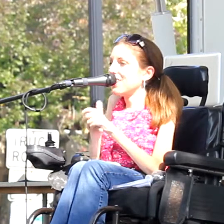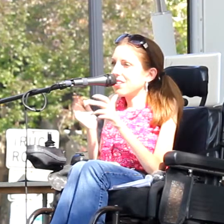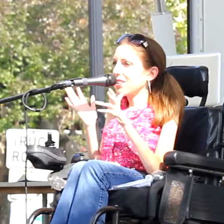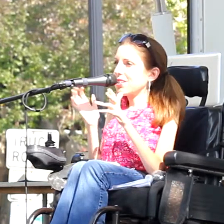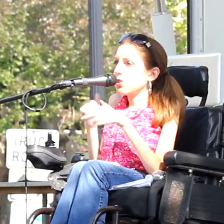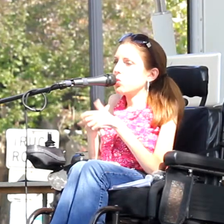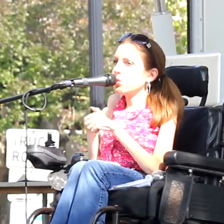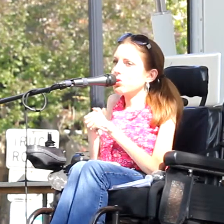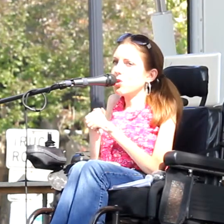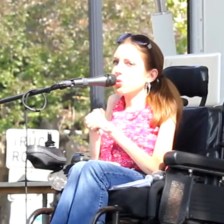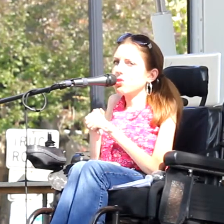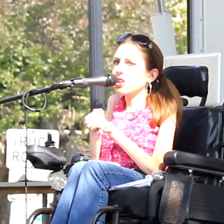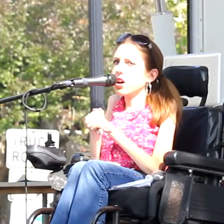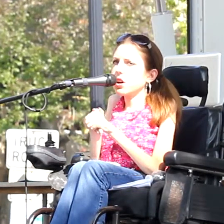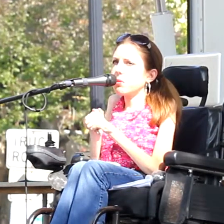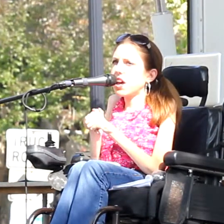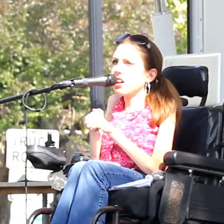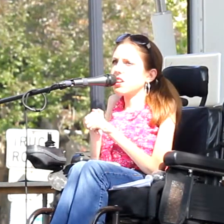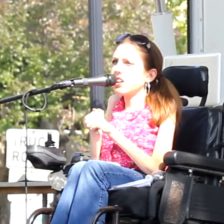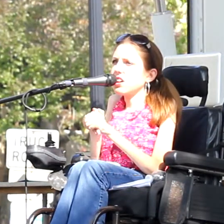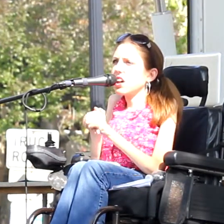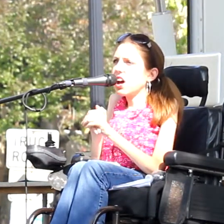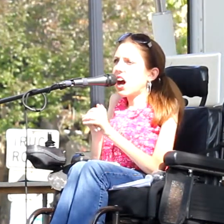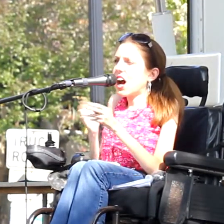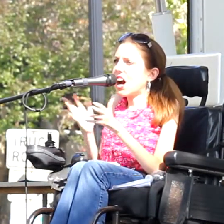plane, news, and